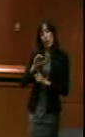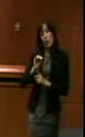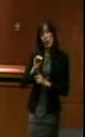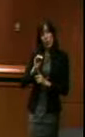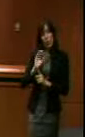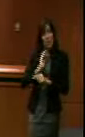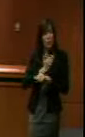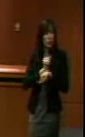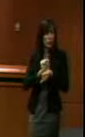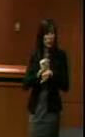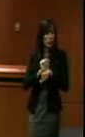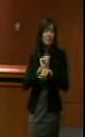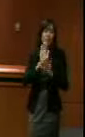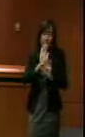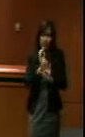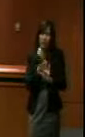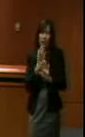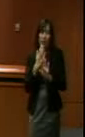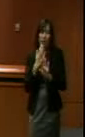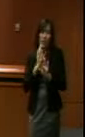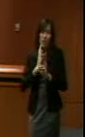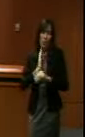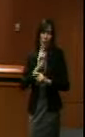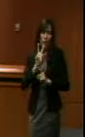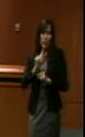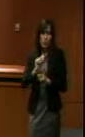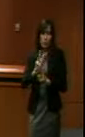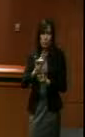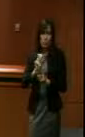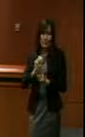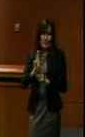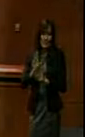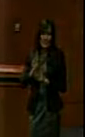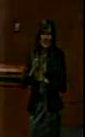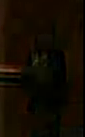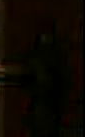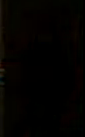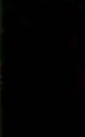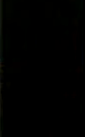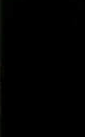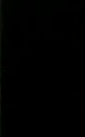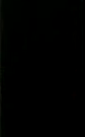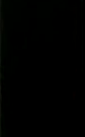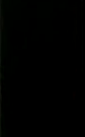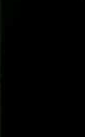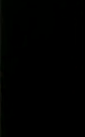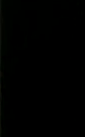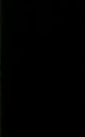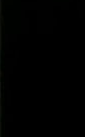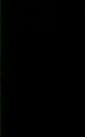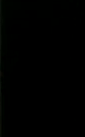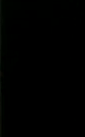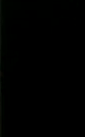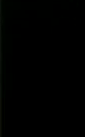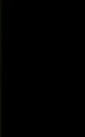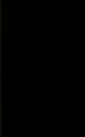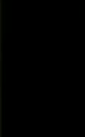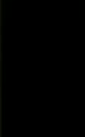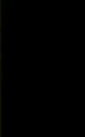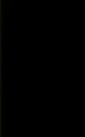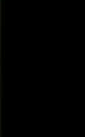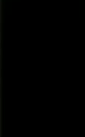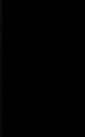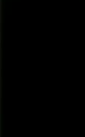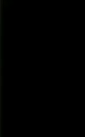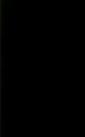a program of Twin Cities Public Television here in the state of Minnesota with a core mission to